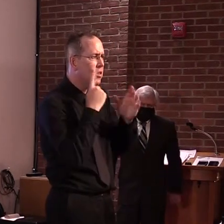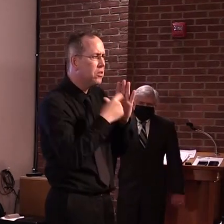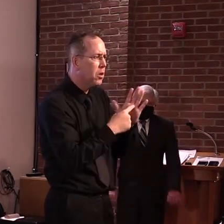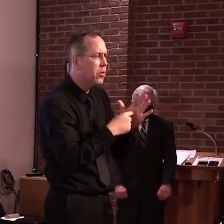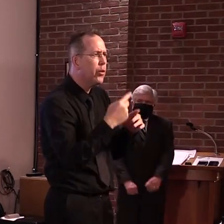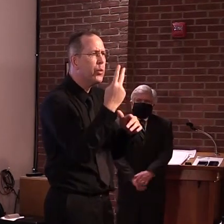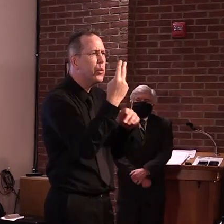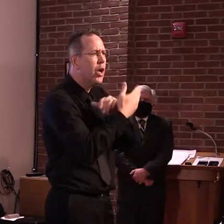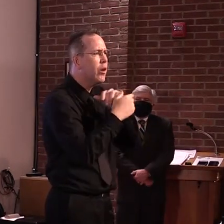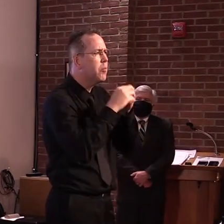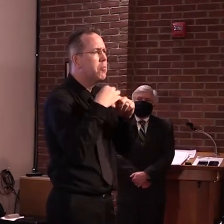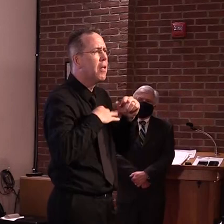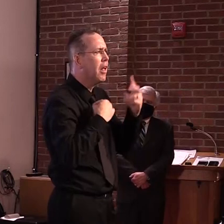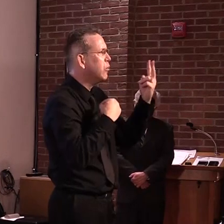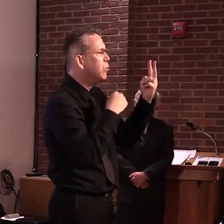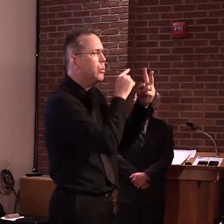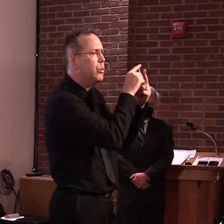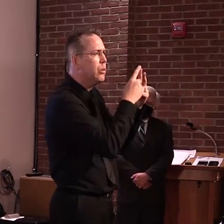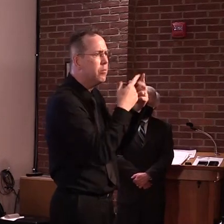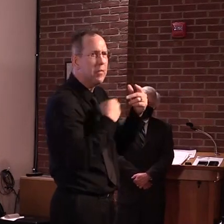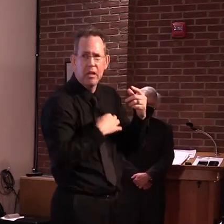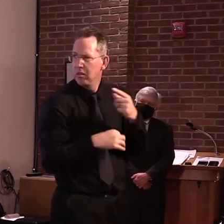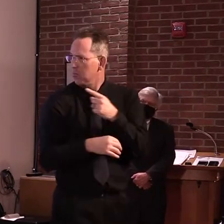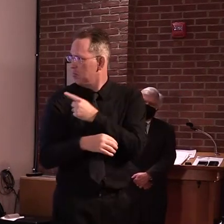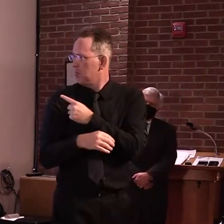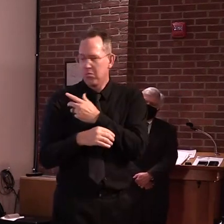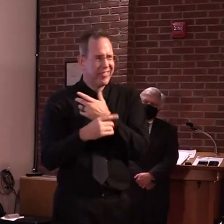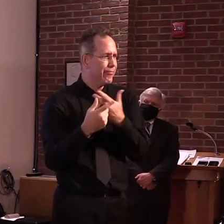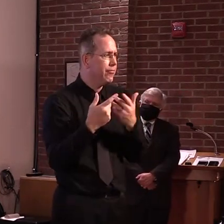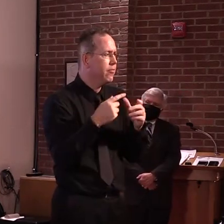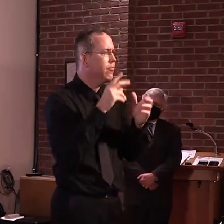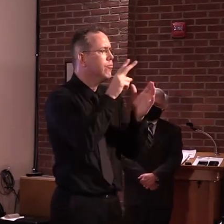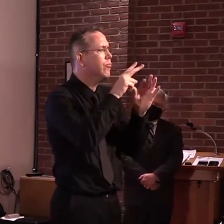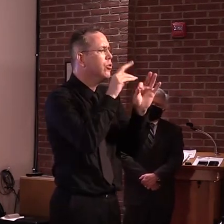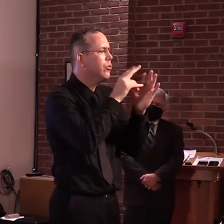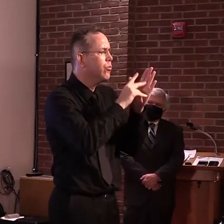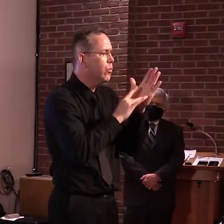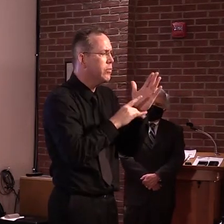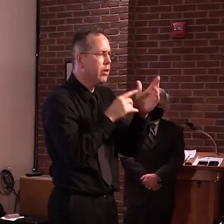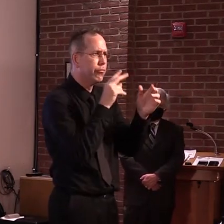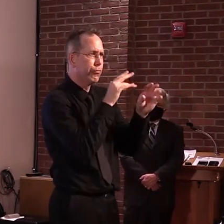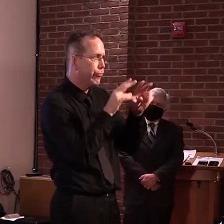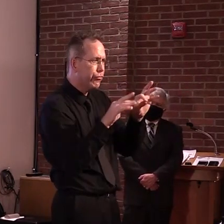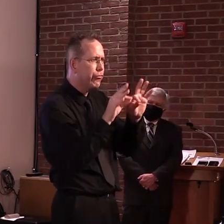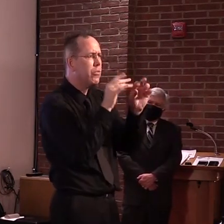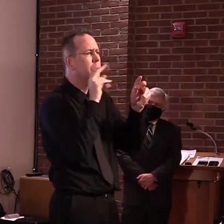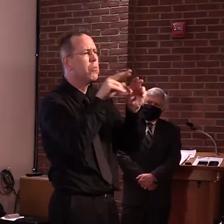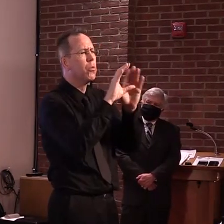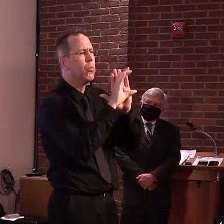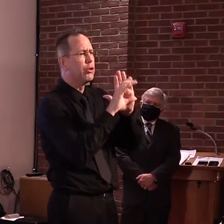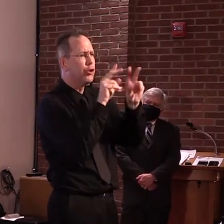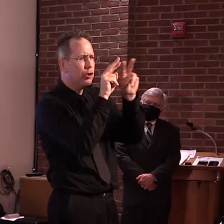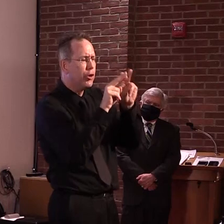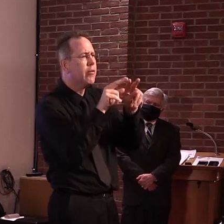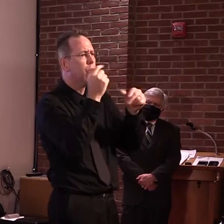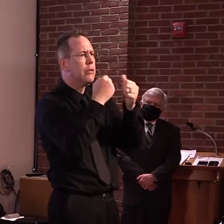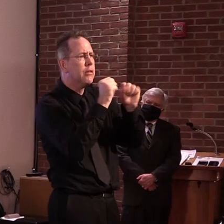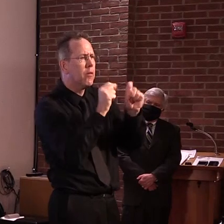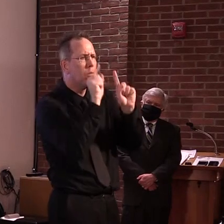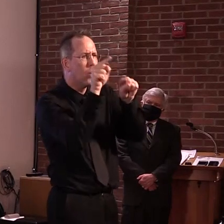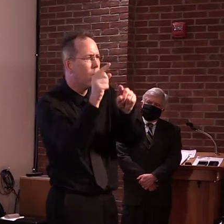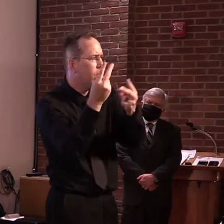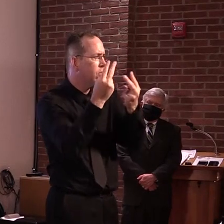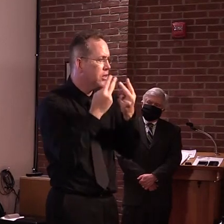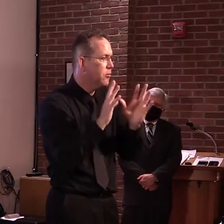which becomes effective on Monday, that allows travelers from visiting Vermont from any county to come